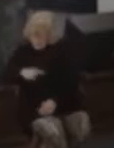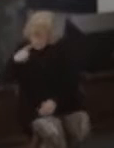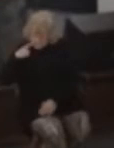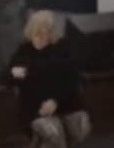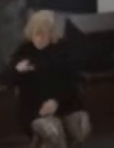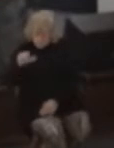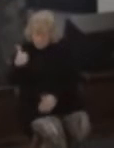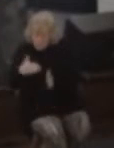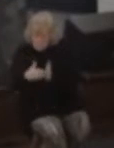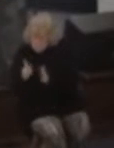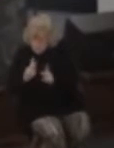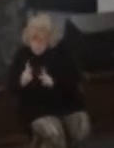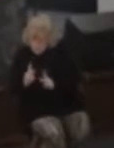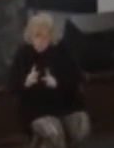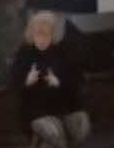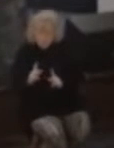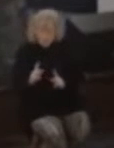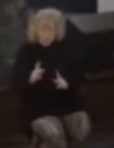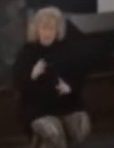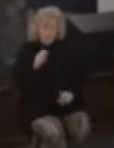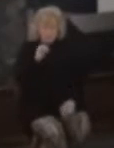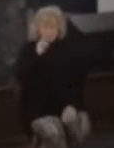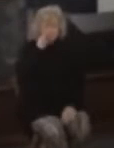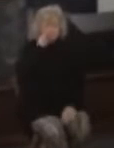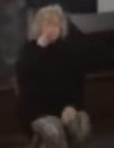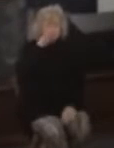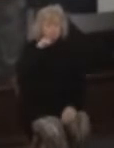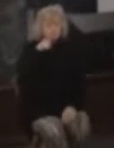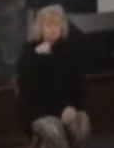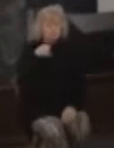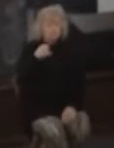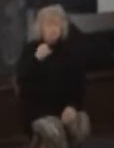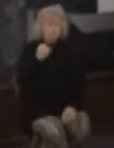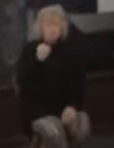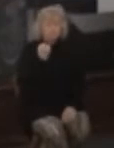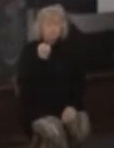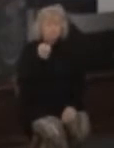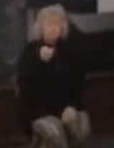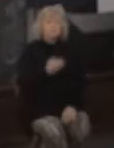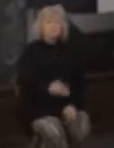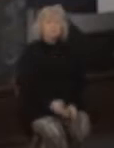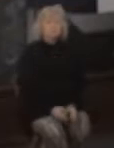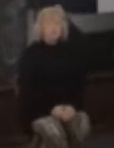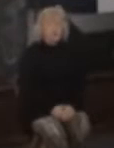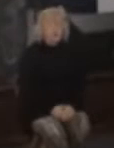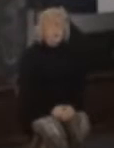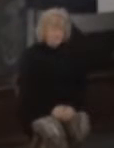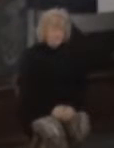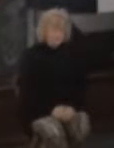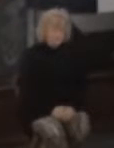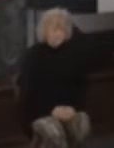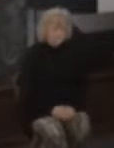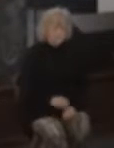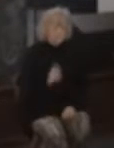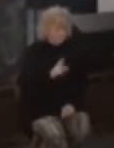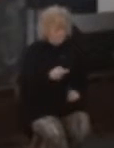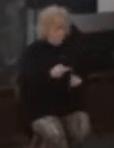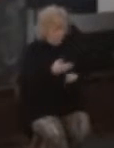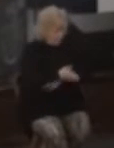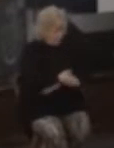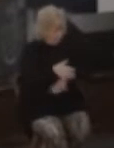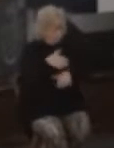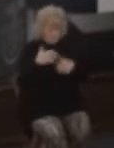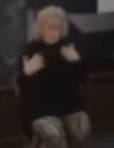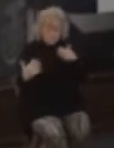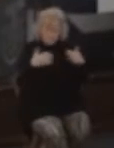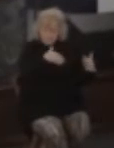David. So Saul's jealousy of David goes all the way back to David's victory over Goliath. When the men were returning from battle,